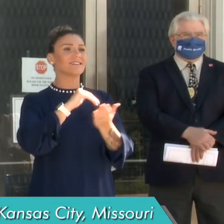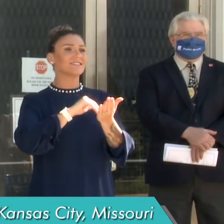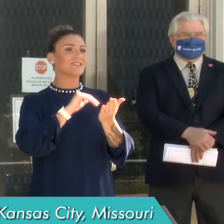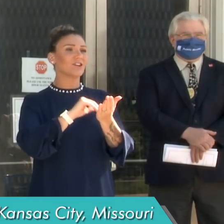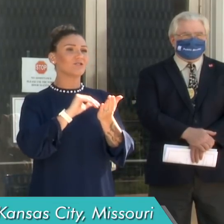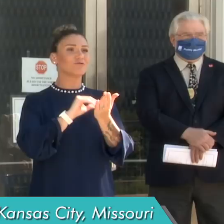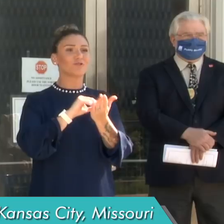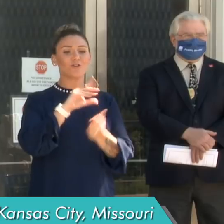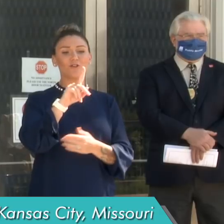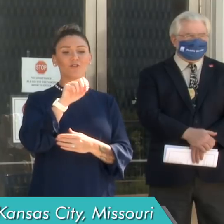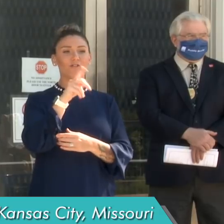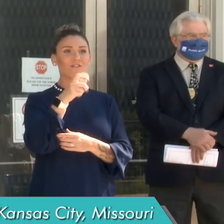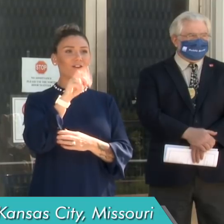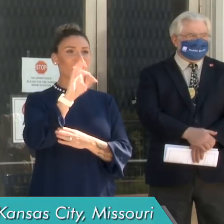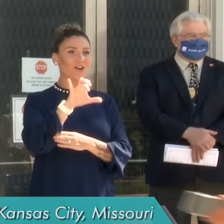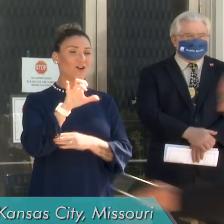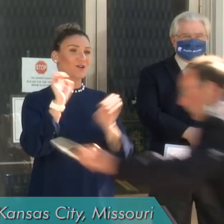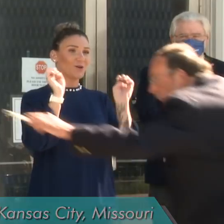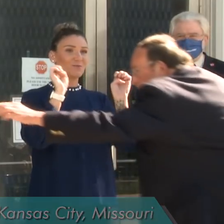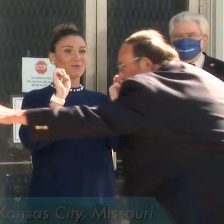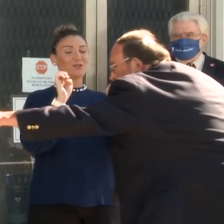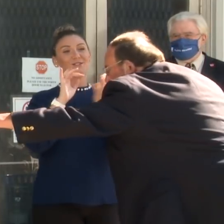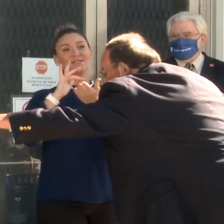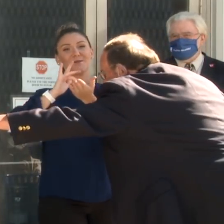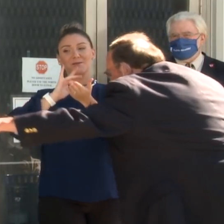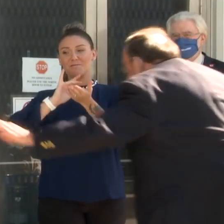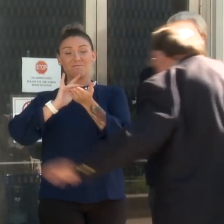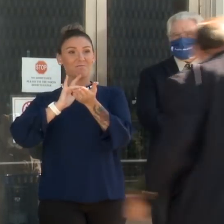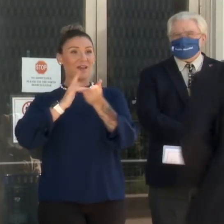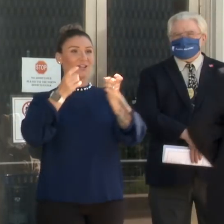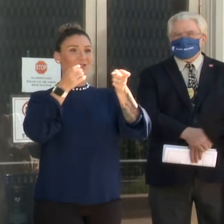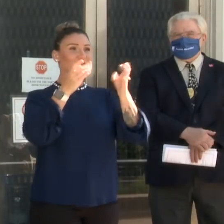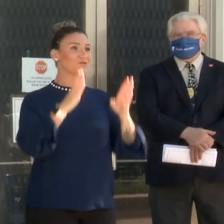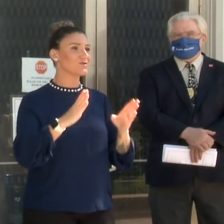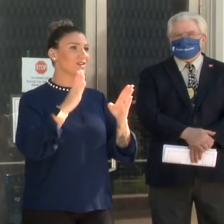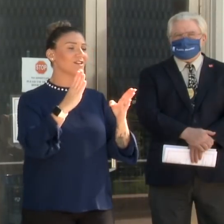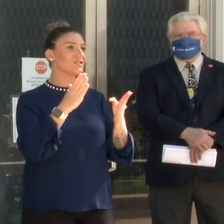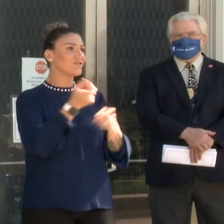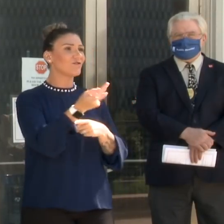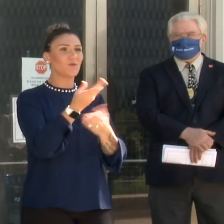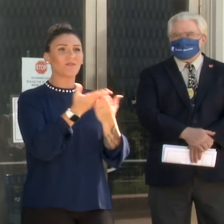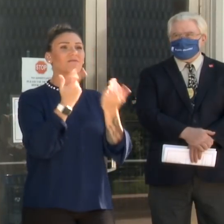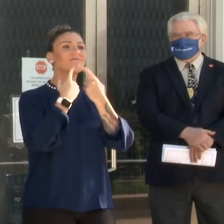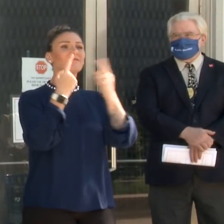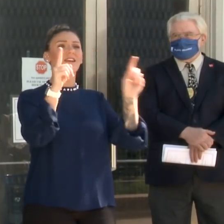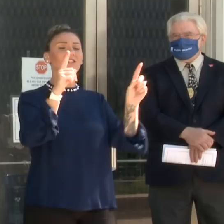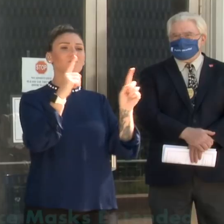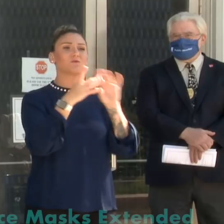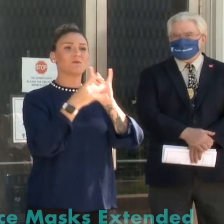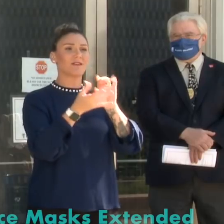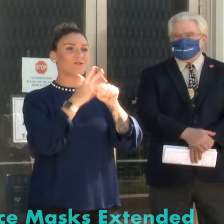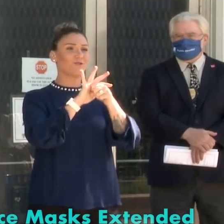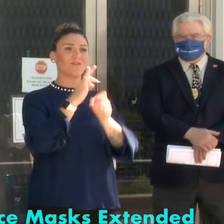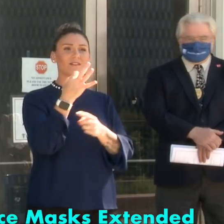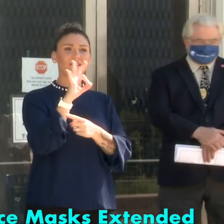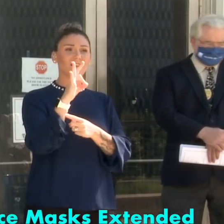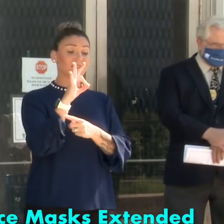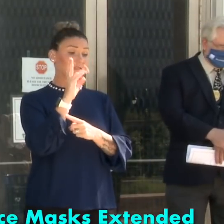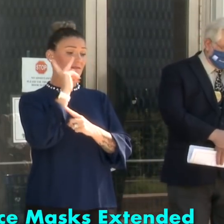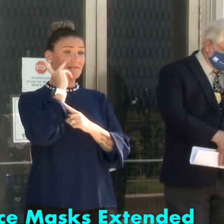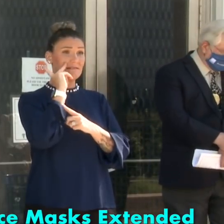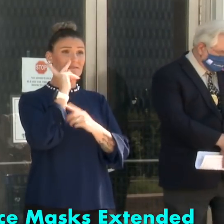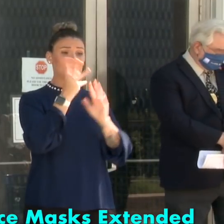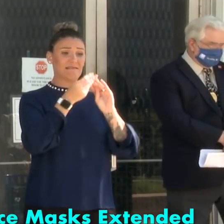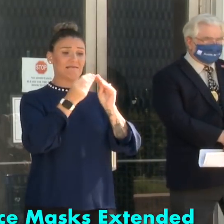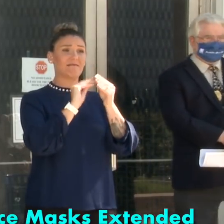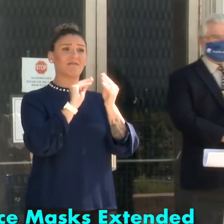Medical Director. We have a few things to announce for you in connection with Kansas City's response to COVID-19. As we've seen in a number of